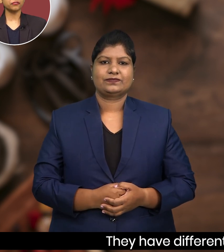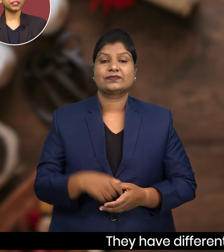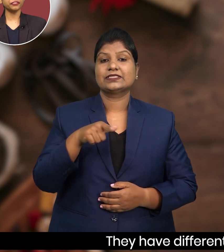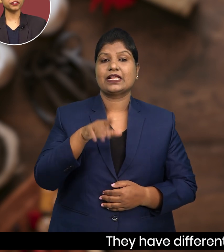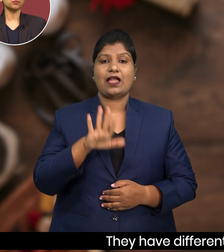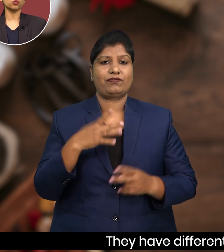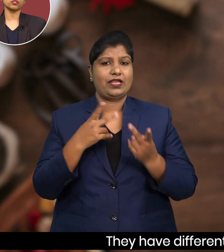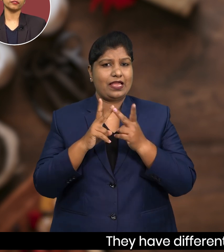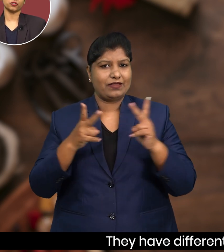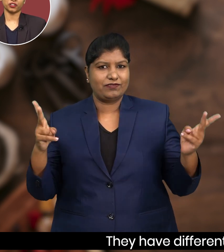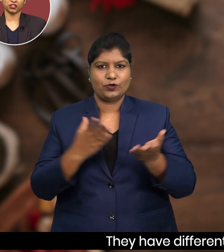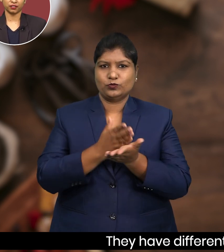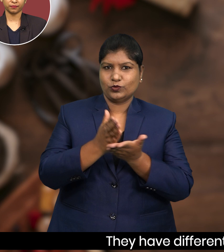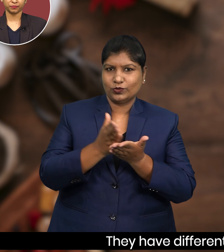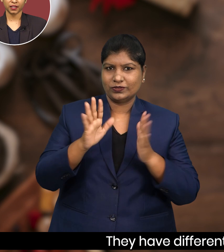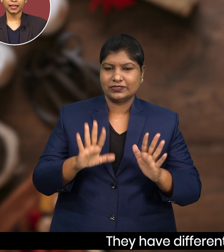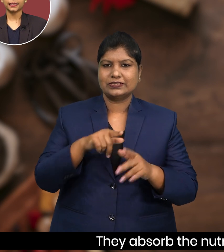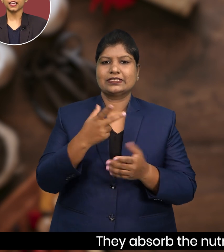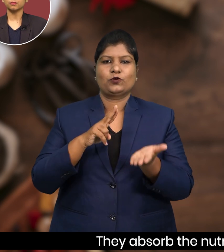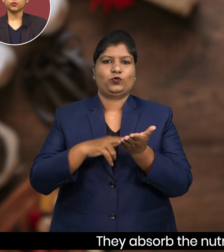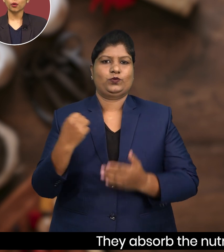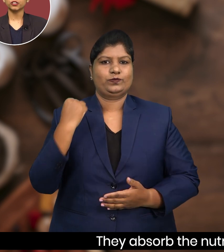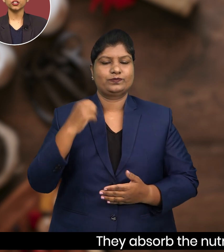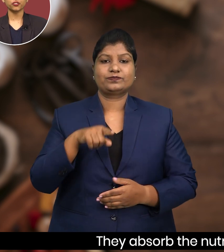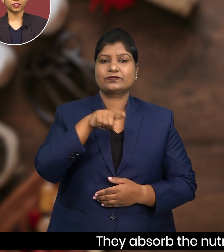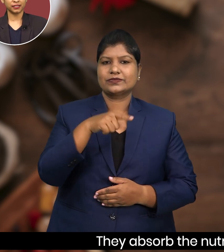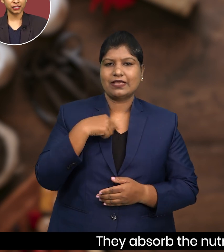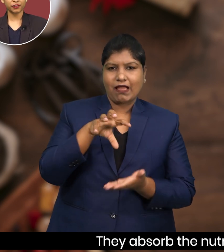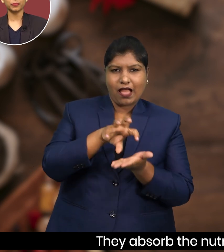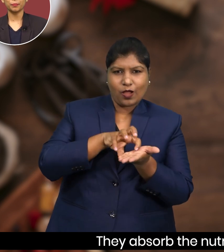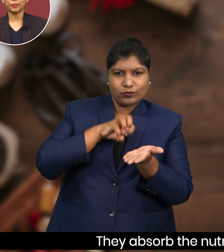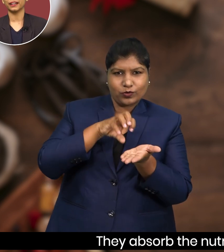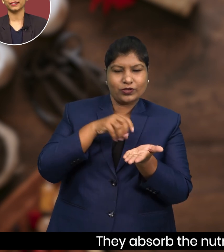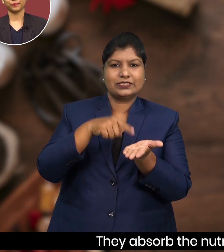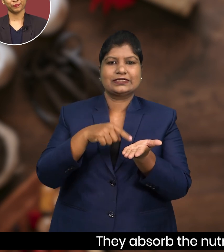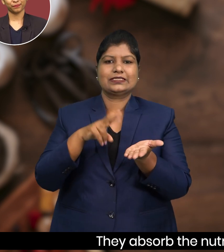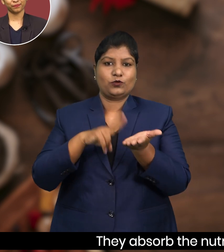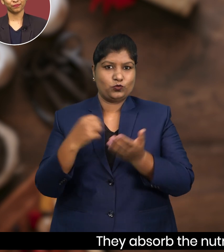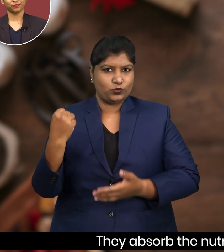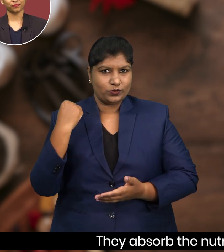They have different modes of nutrition. They absorb the nutrients from the bread.